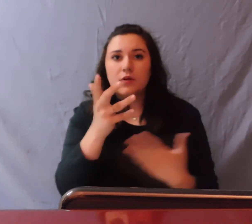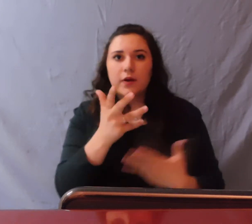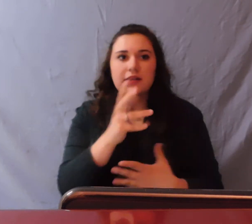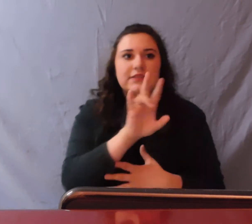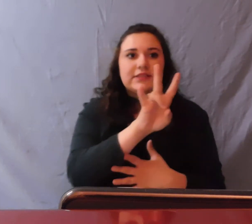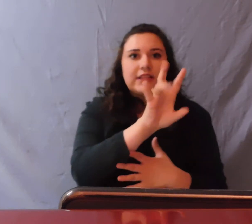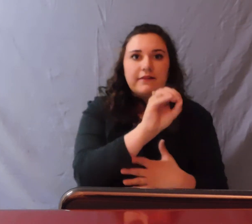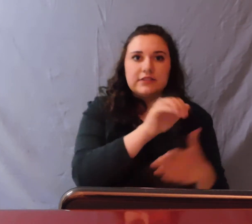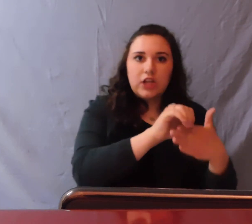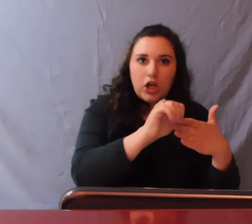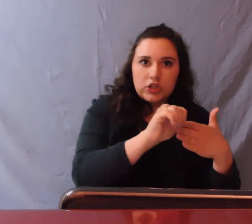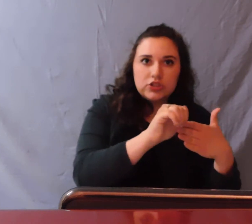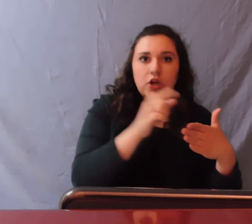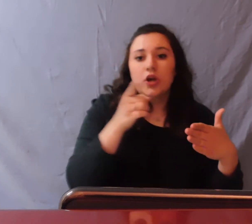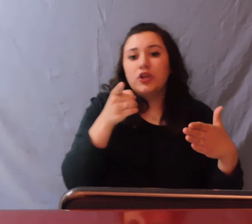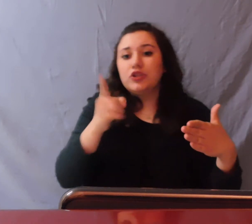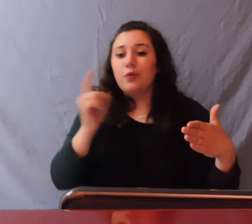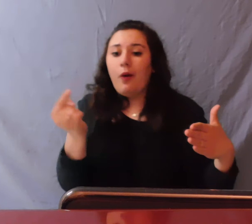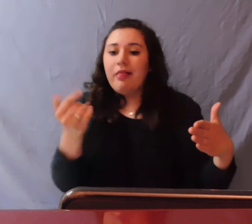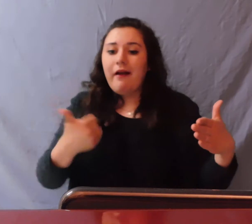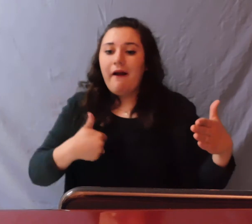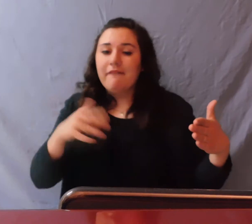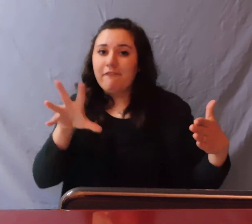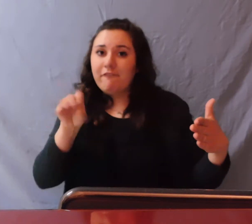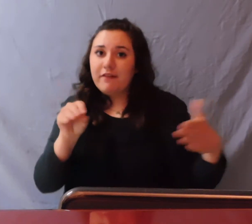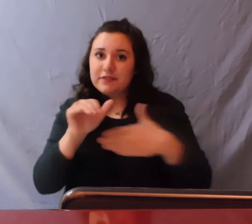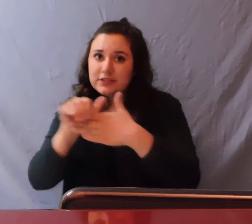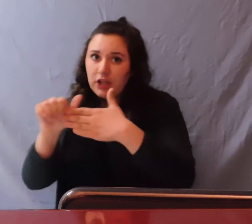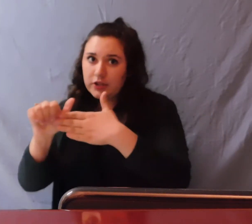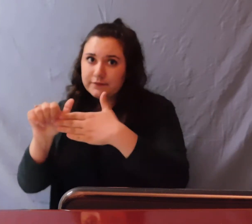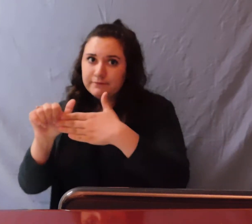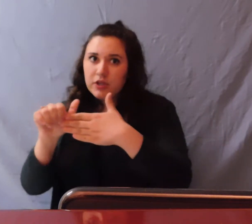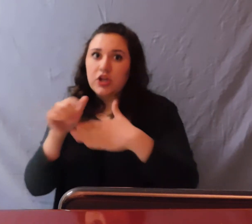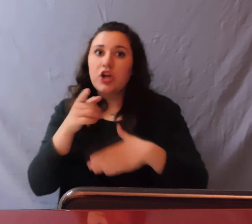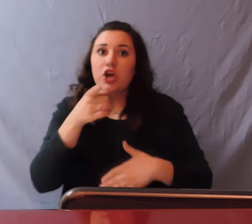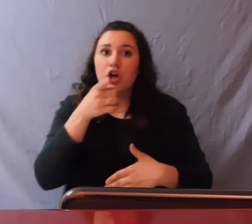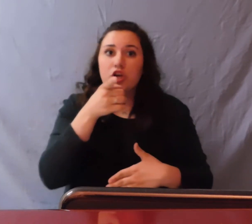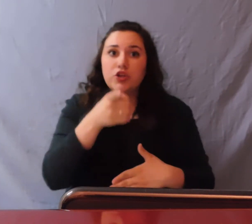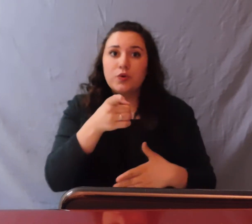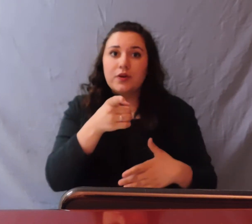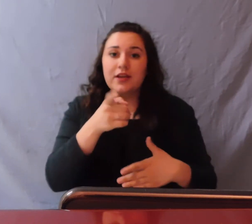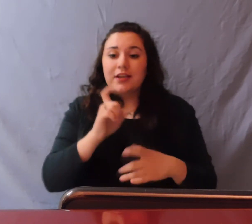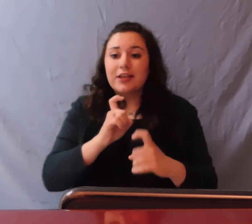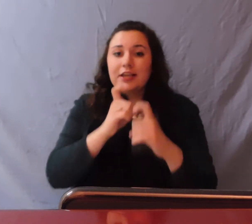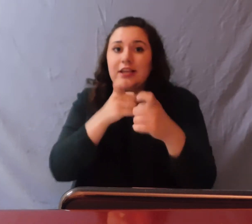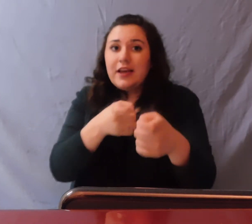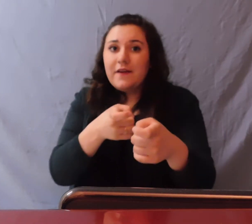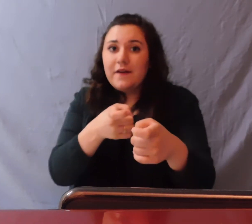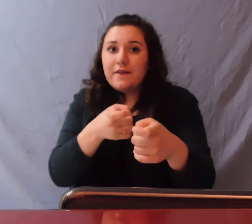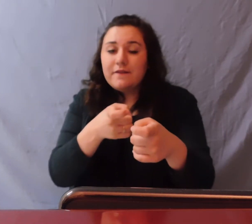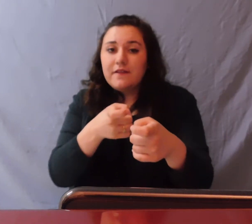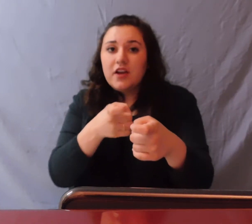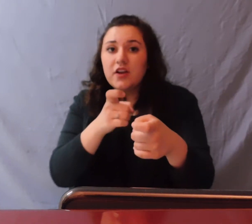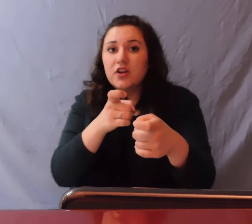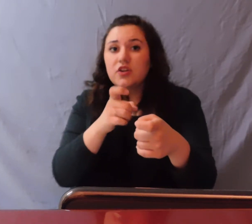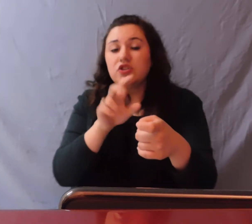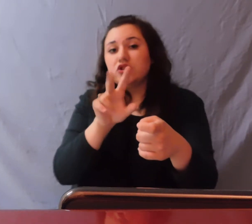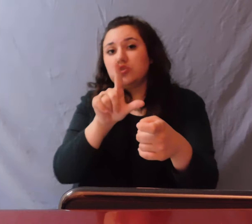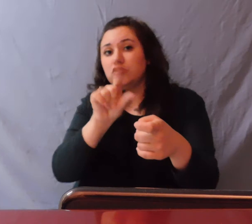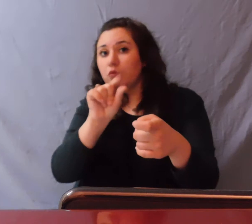remaining, either with the cashier, you can return $20 worth of merchandise, or you can pay that out of your